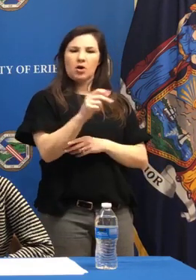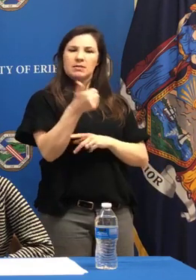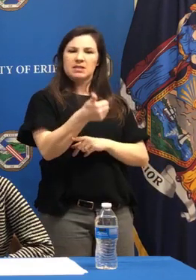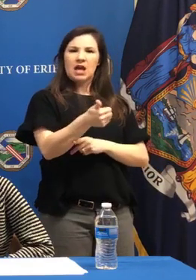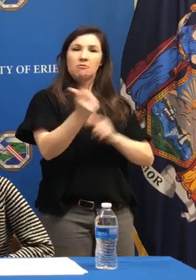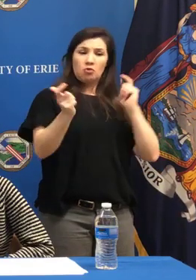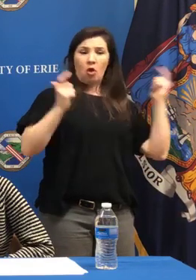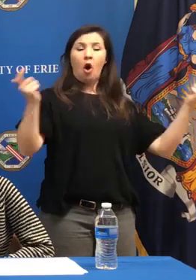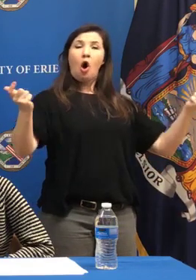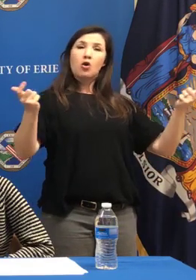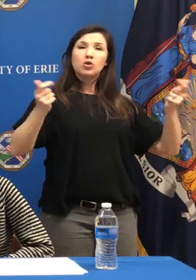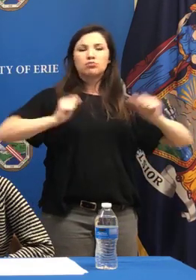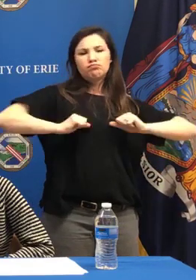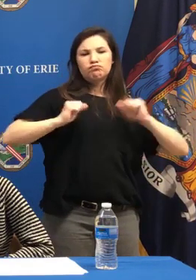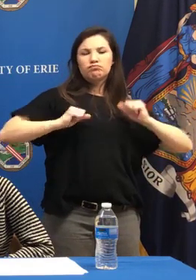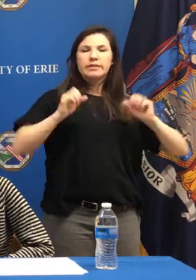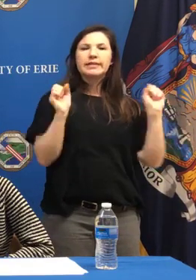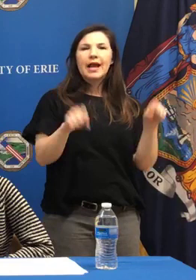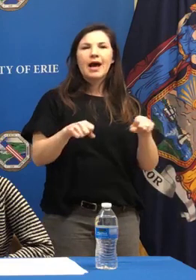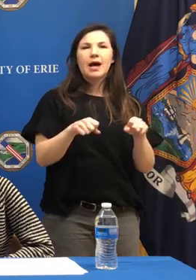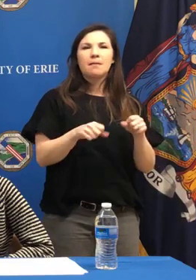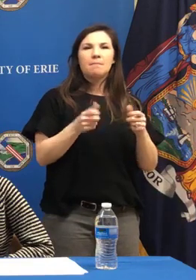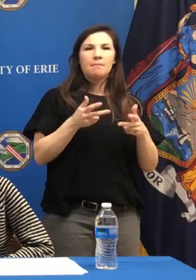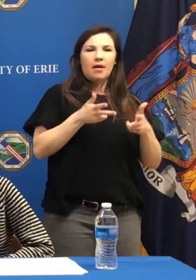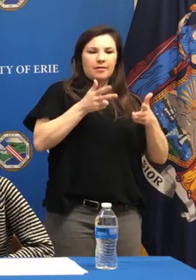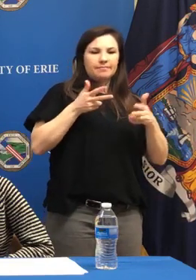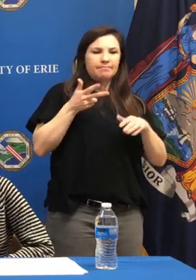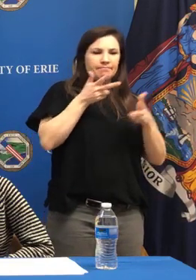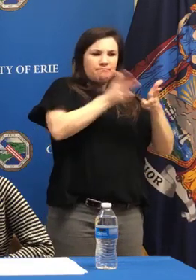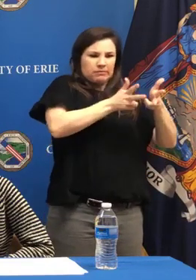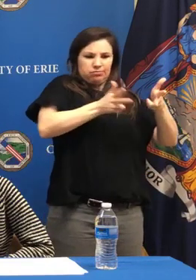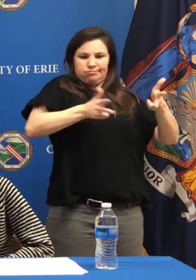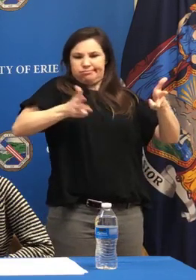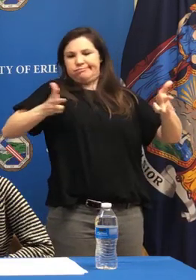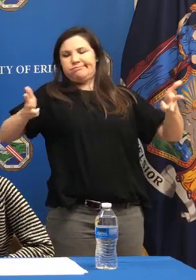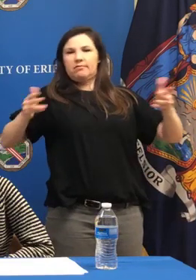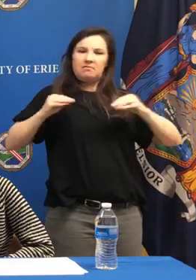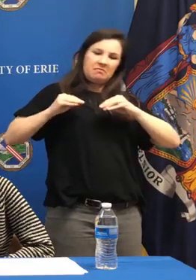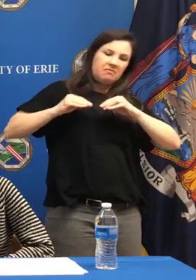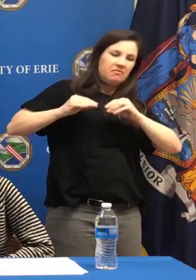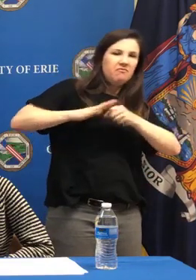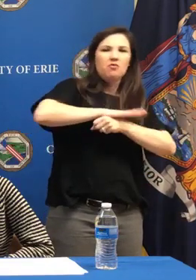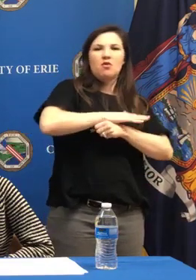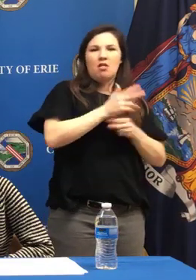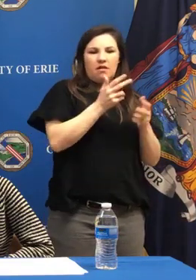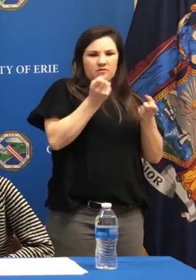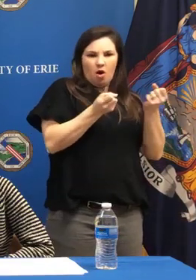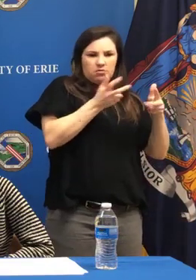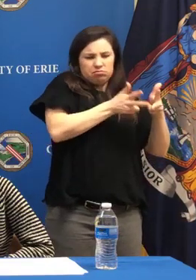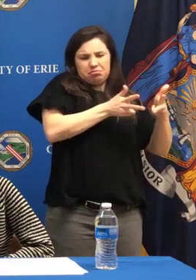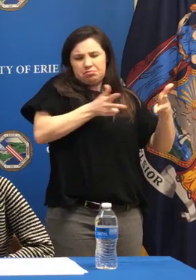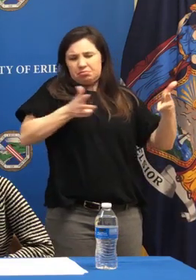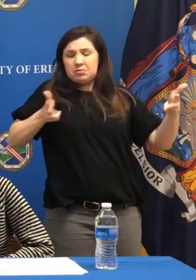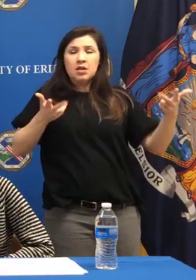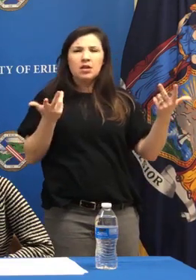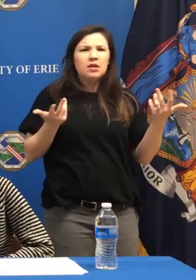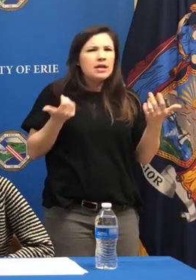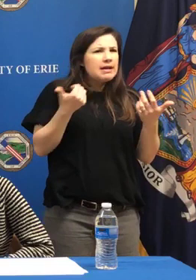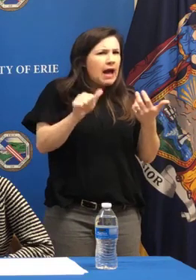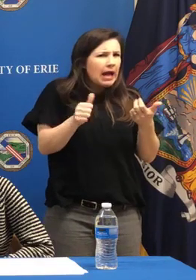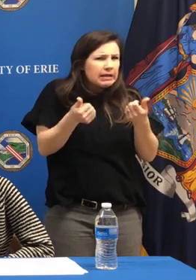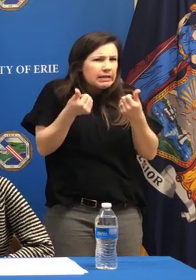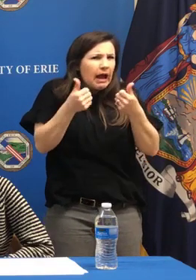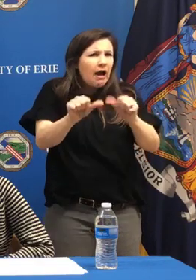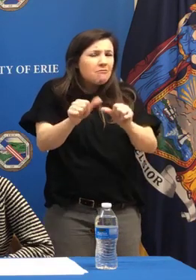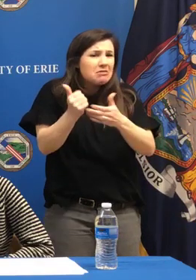very large. The parking lots are really crammed full of cars. And I'm wondering whether there's any effort being made to